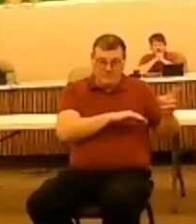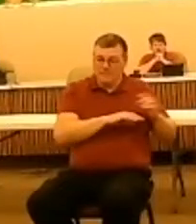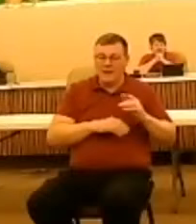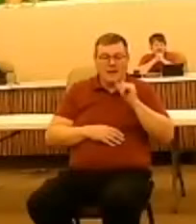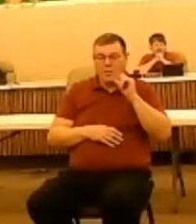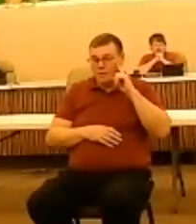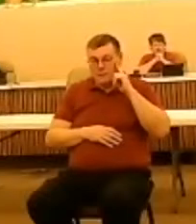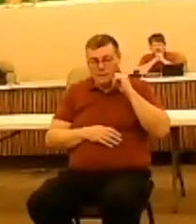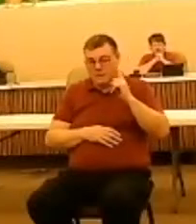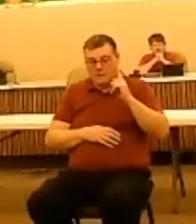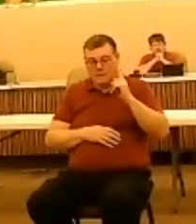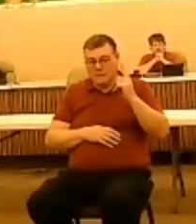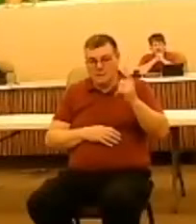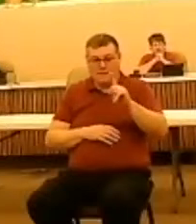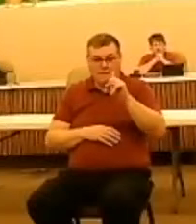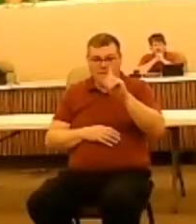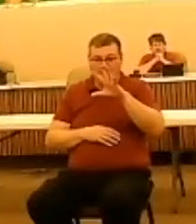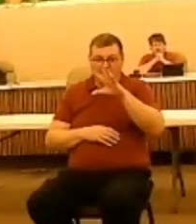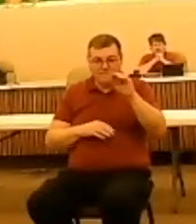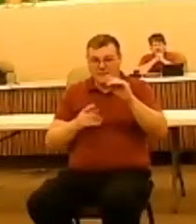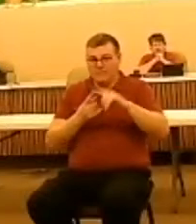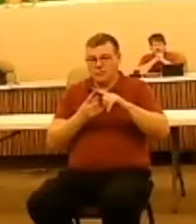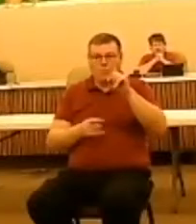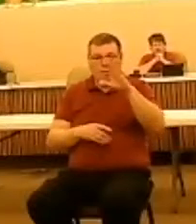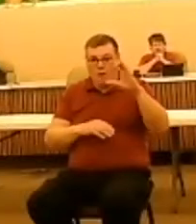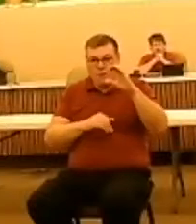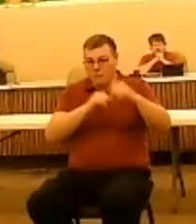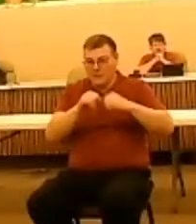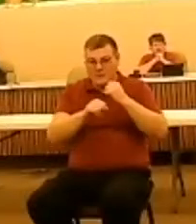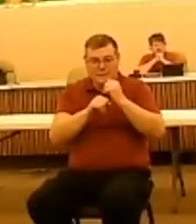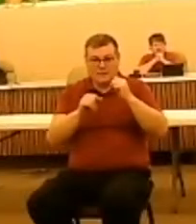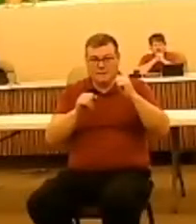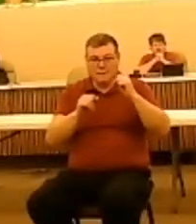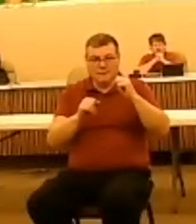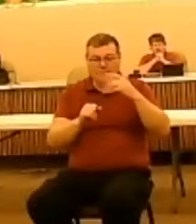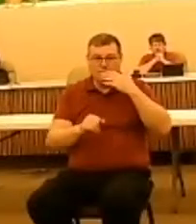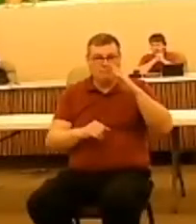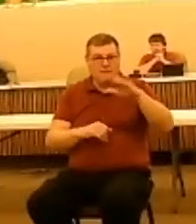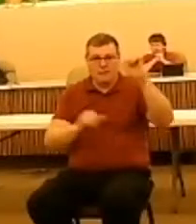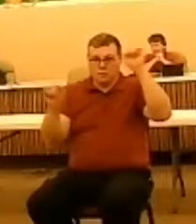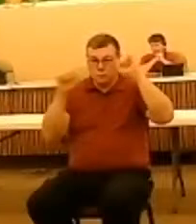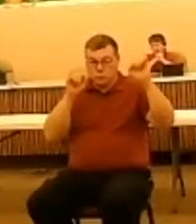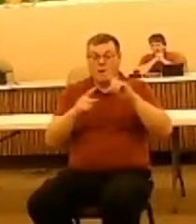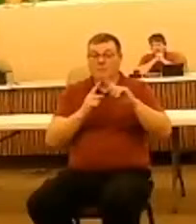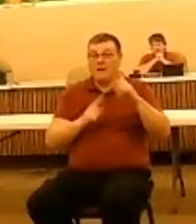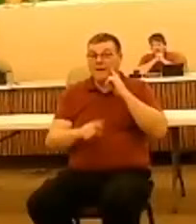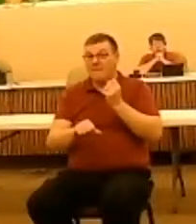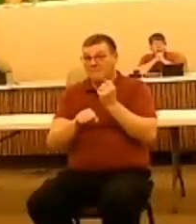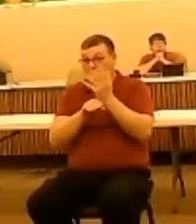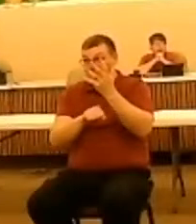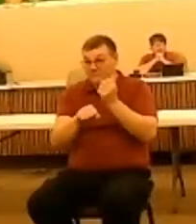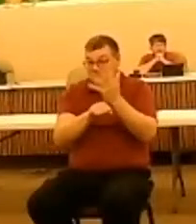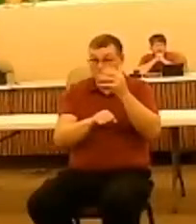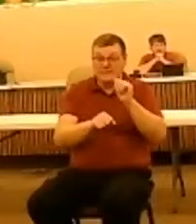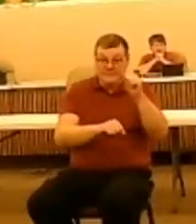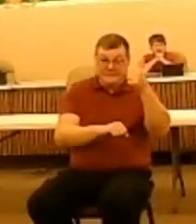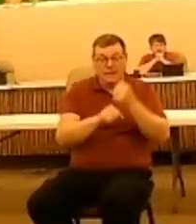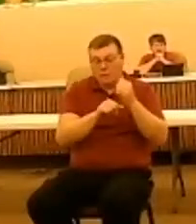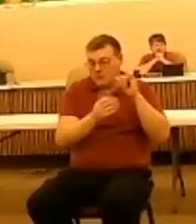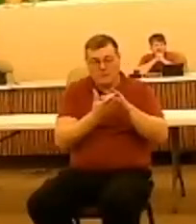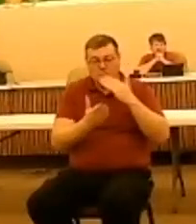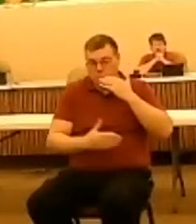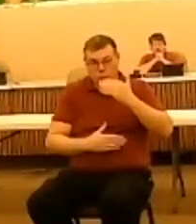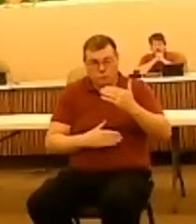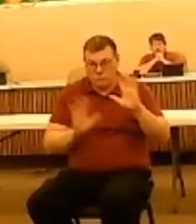ever stay ahead of, the 50 or 100-year storms, but if we can stay ahead of the 5 and 10-year storms, that would be great,